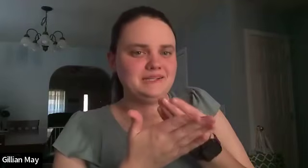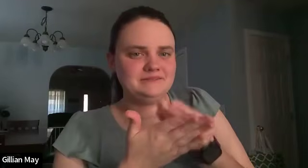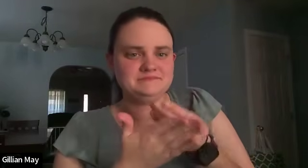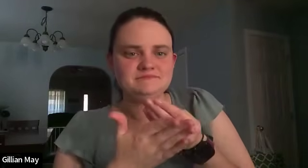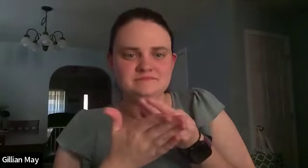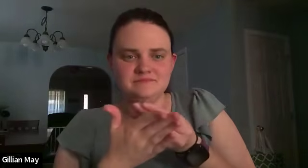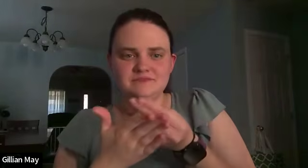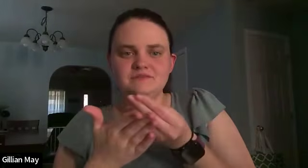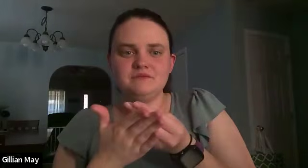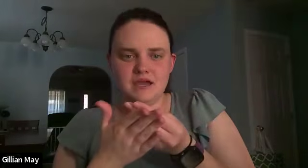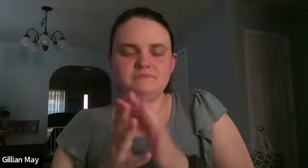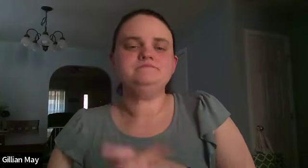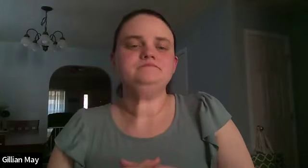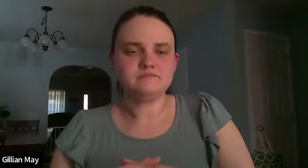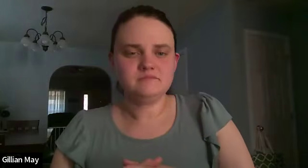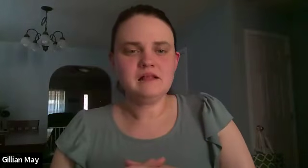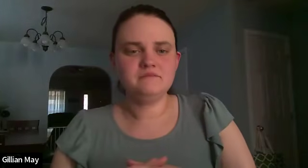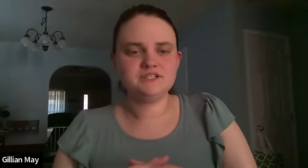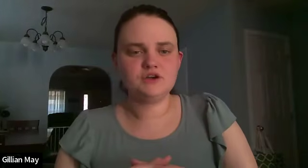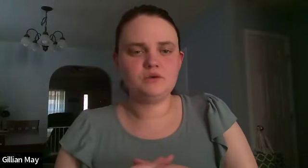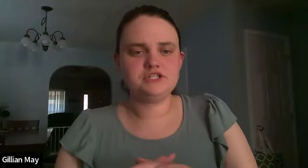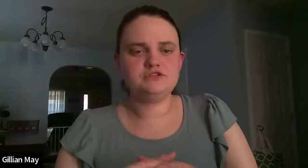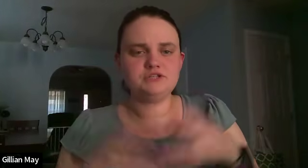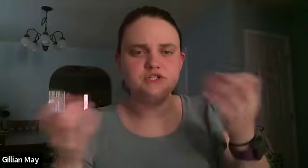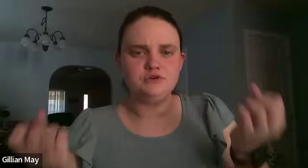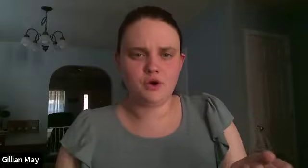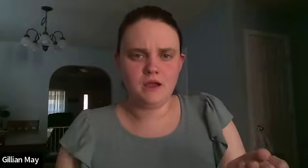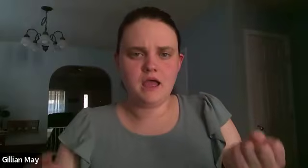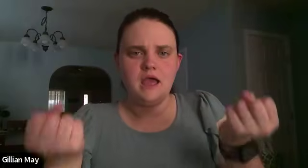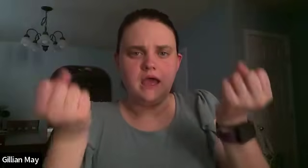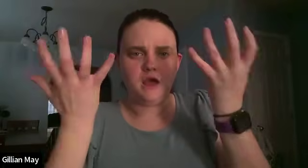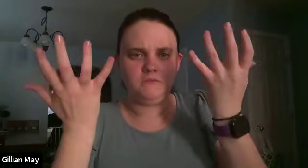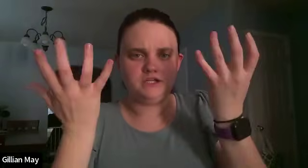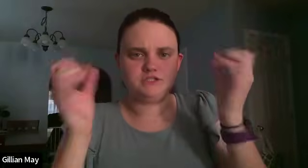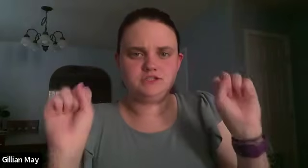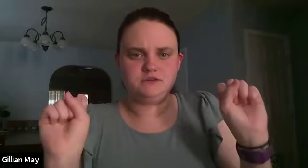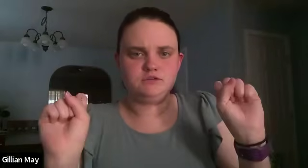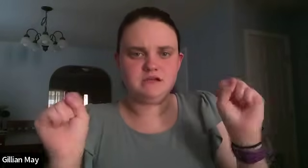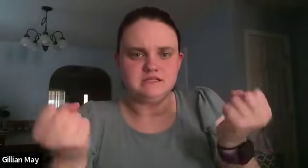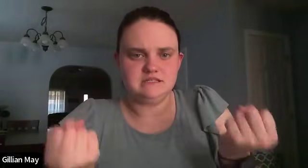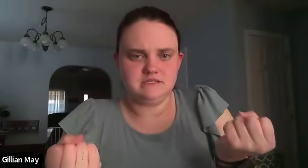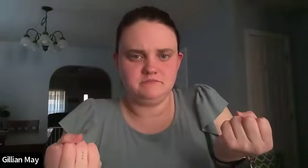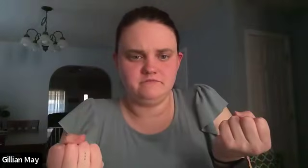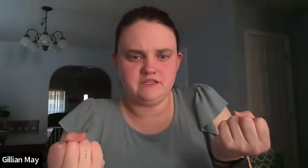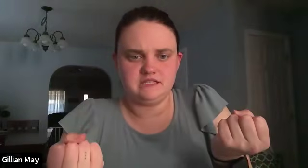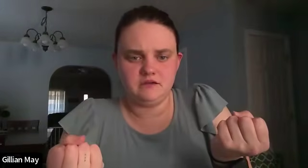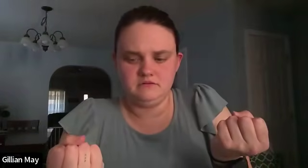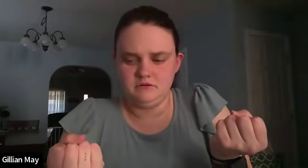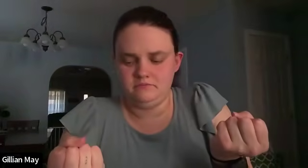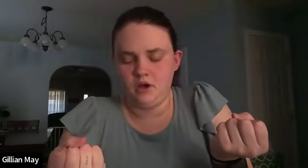money. Okay. But so what you do is you go, how much? So you have two S's face down or palm